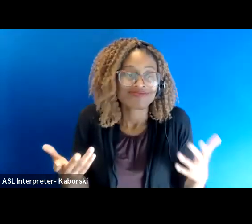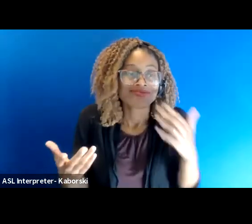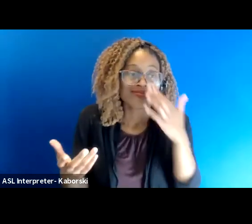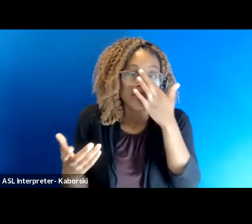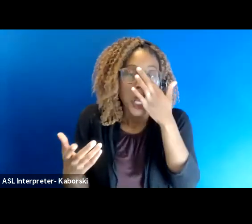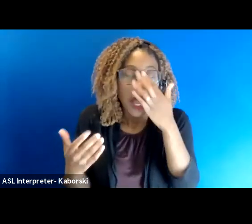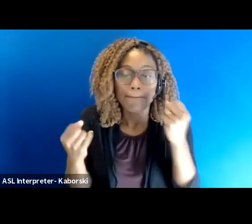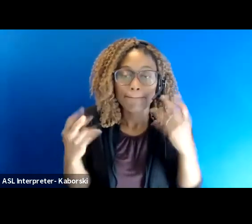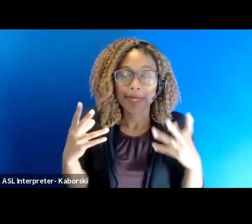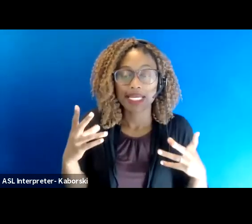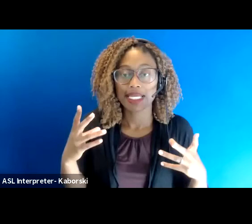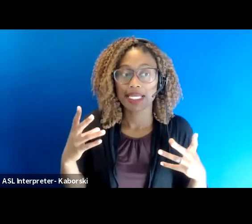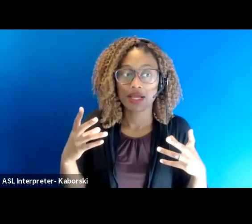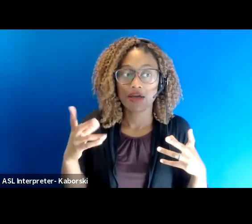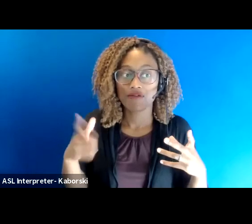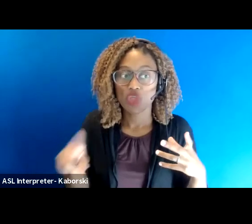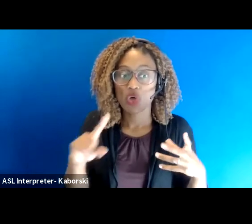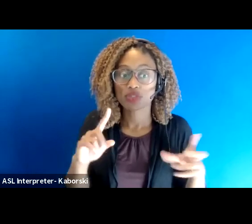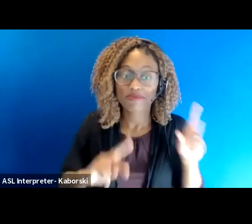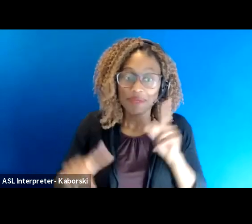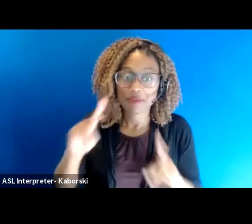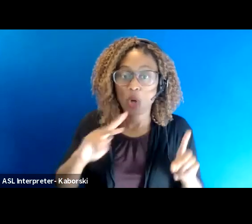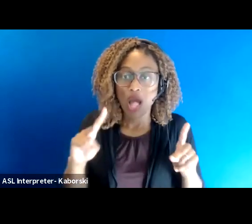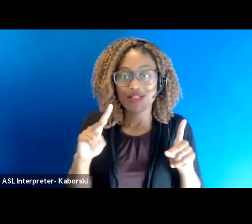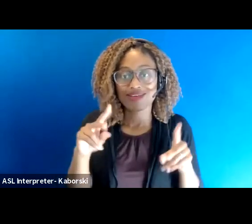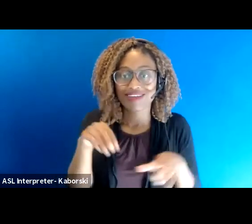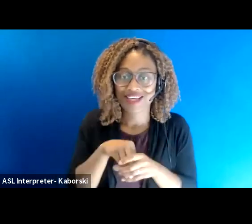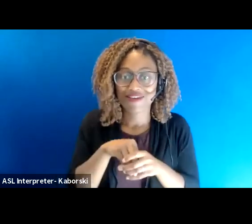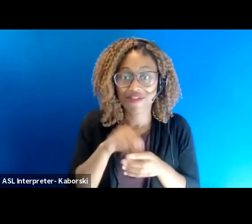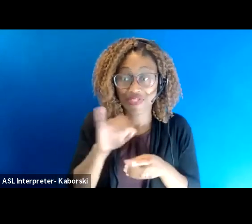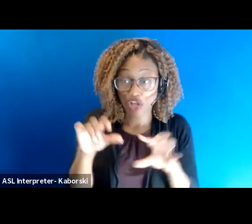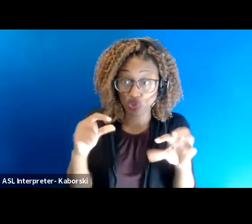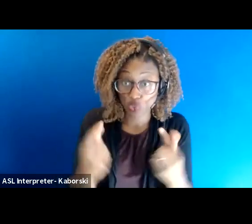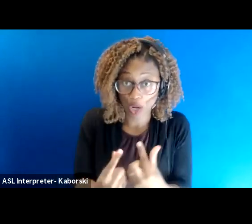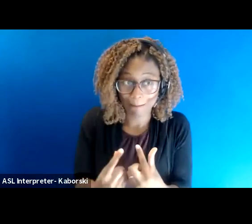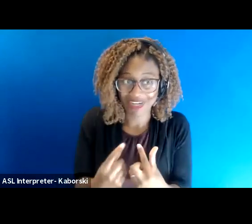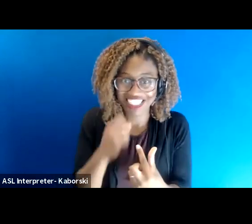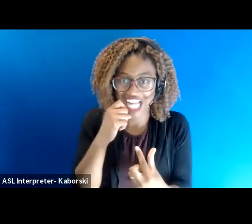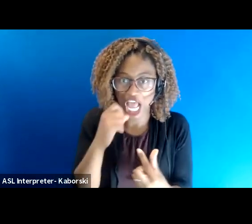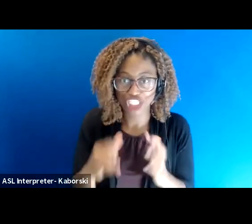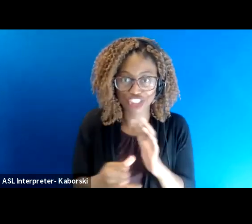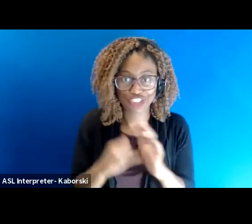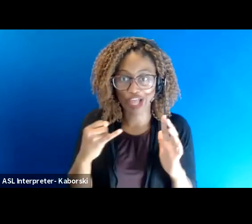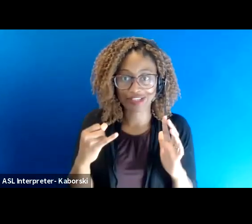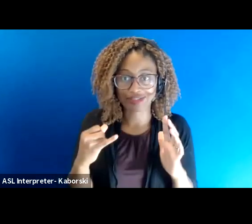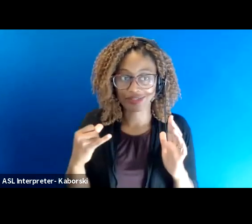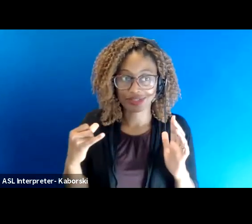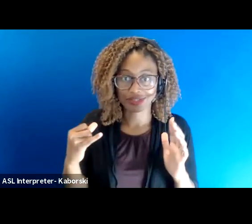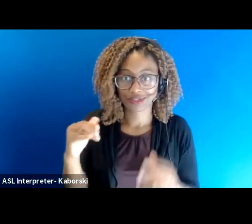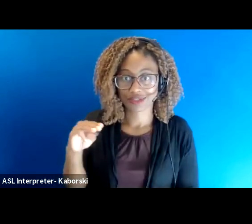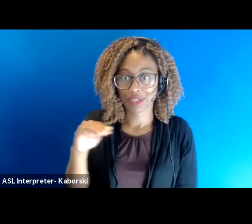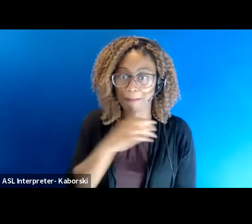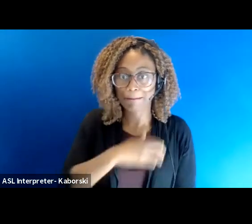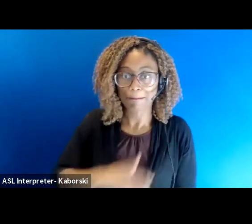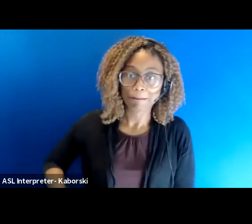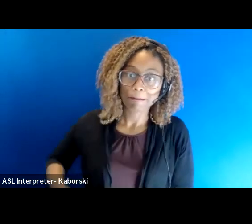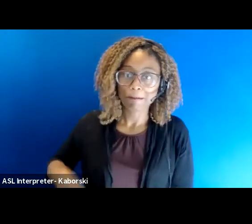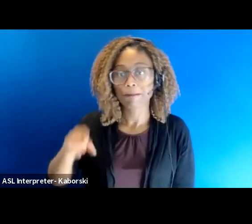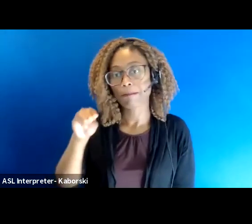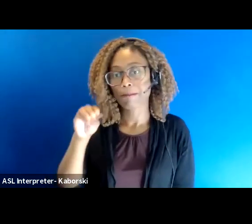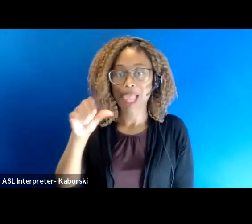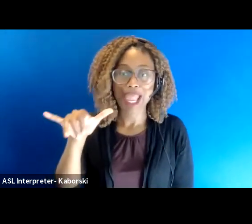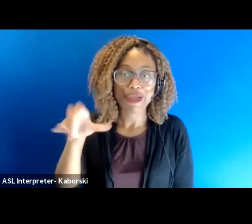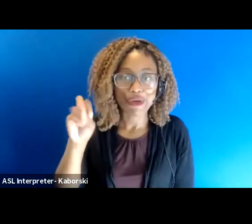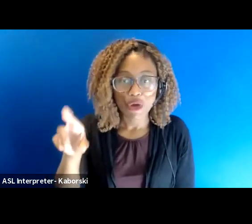those people that are part of that group are not just the mayor or the city